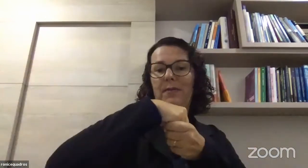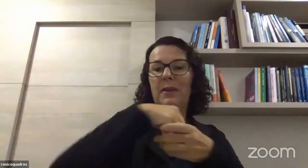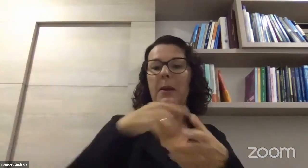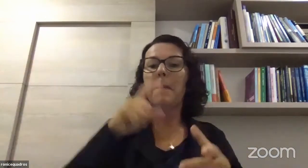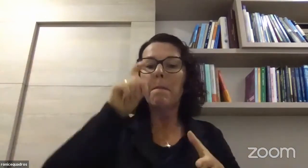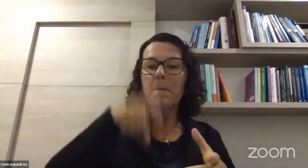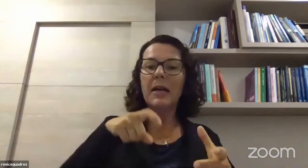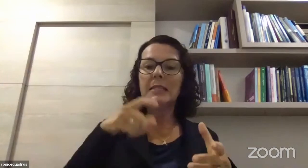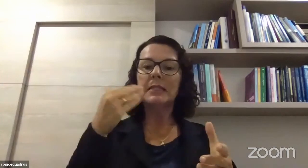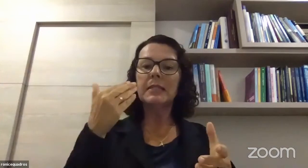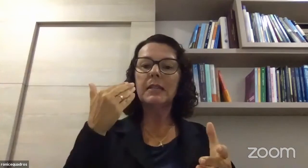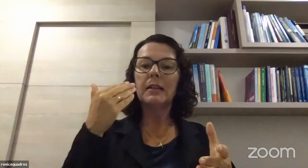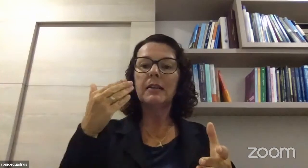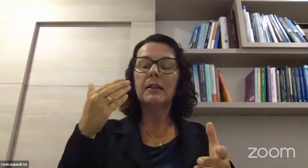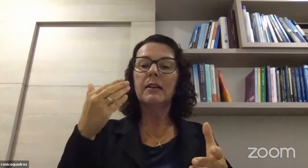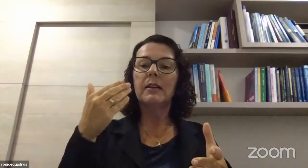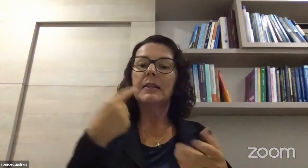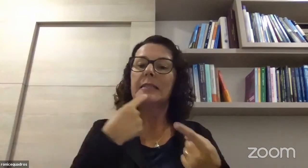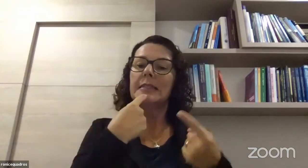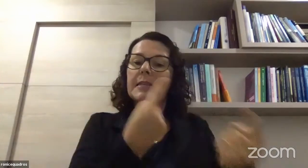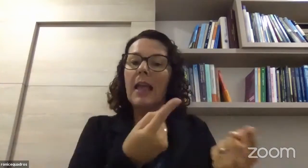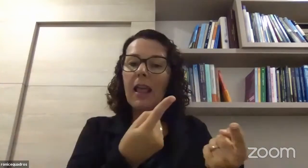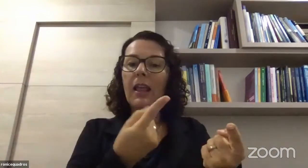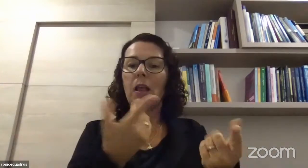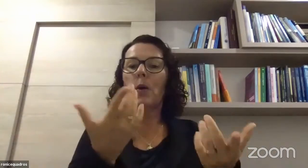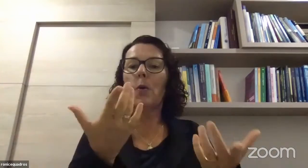impact deaf people